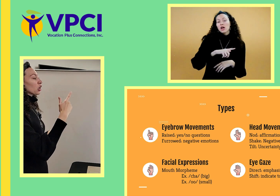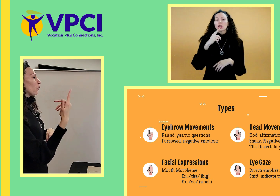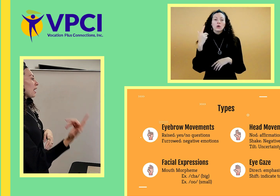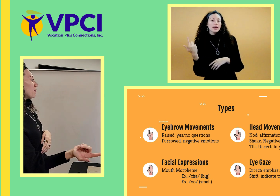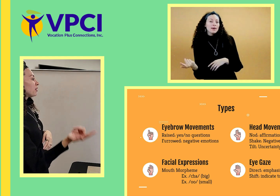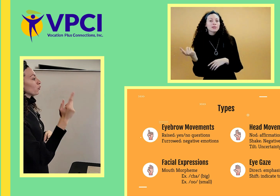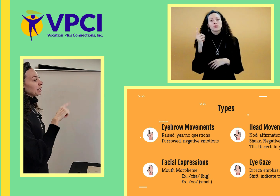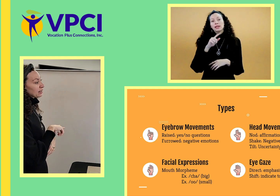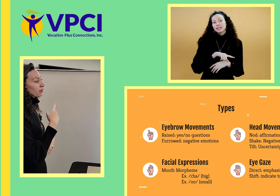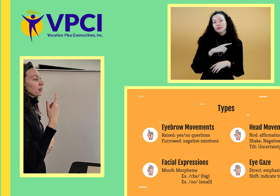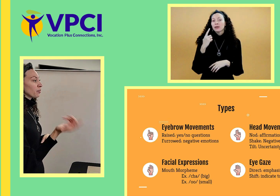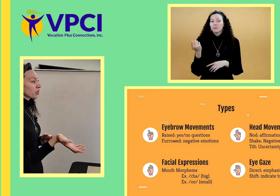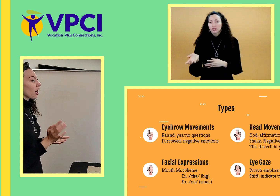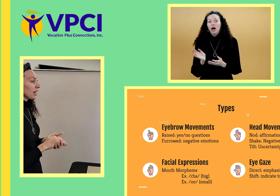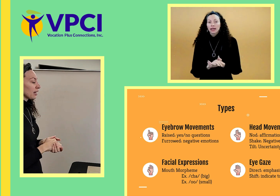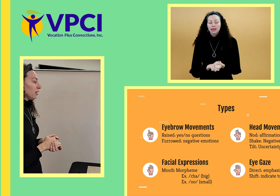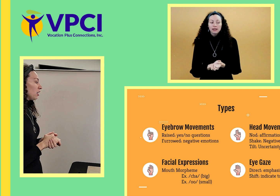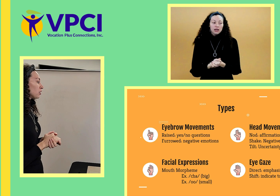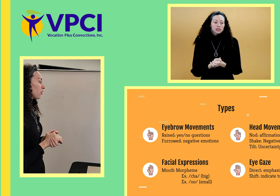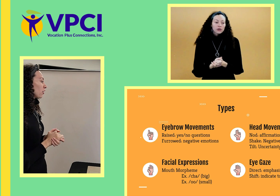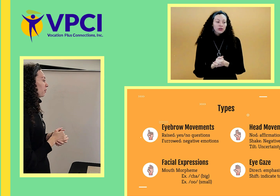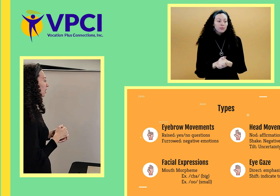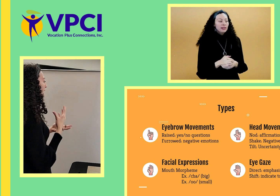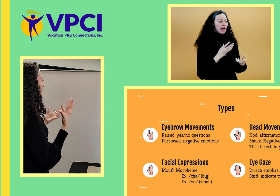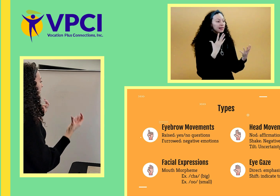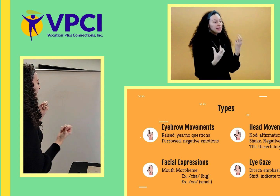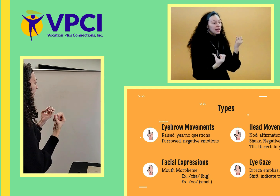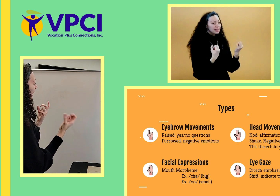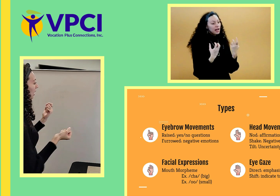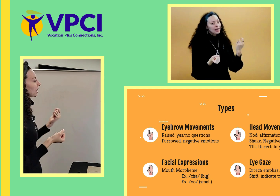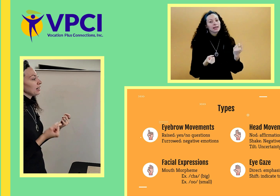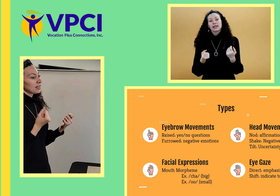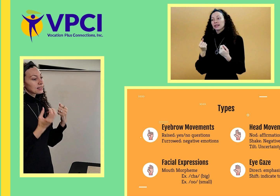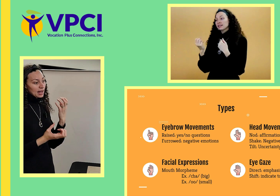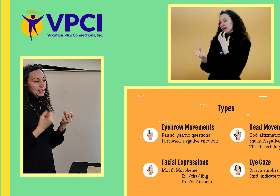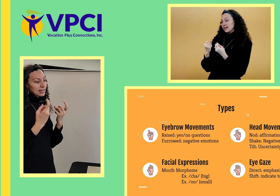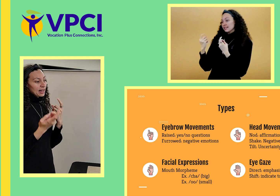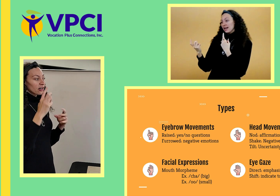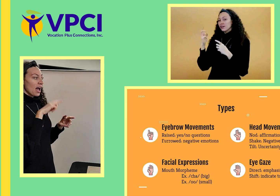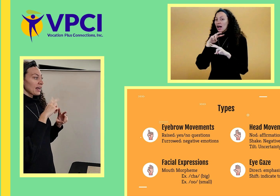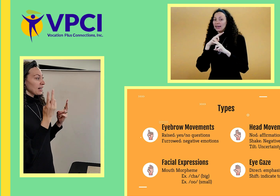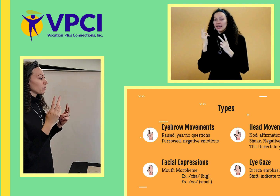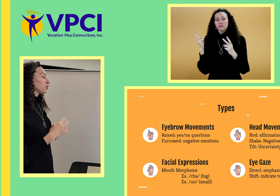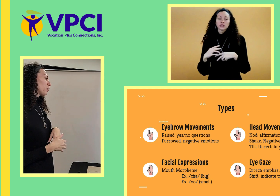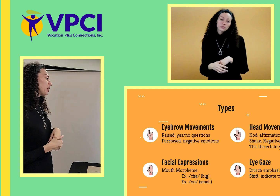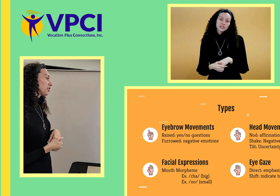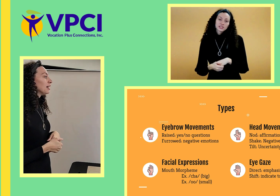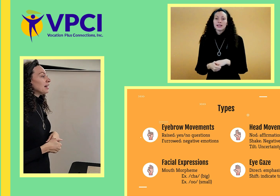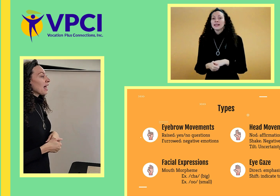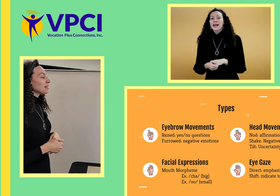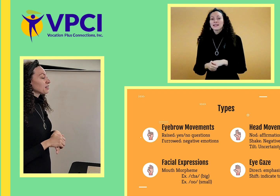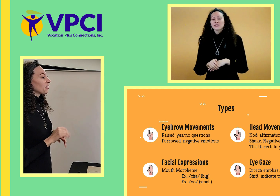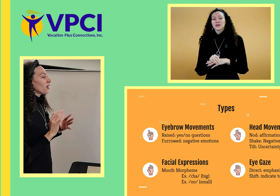you're going in between different people talking. So you could be like signing, and your eye gaze would